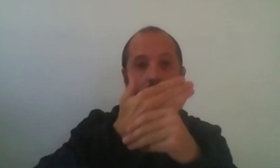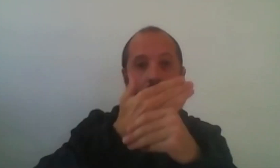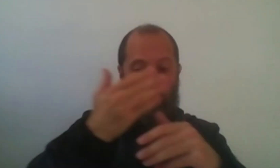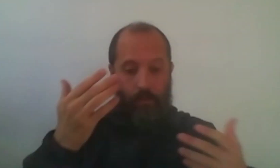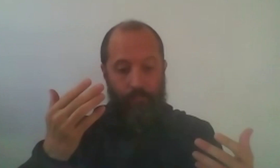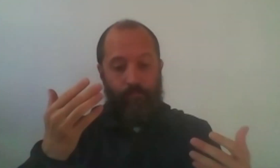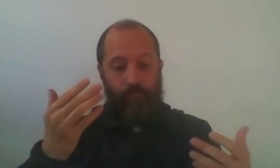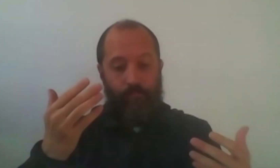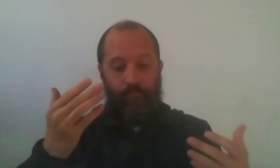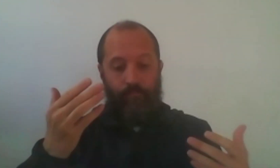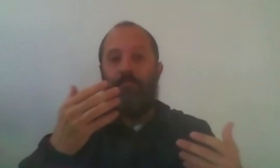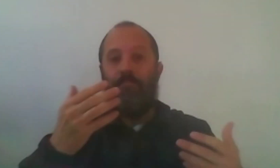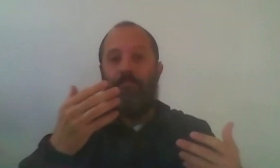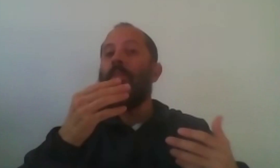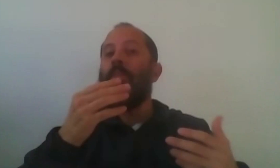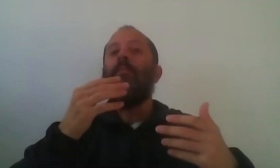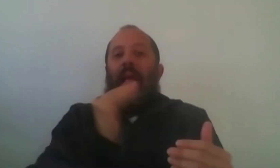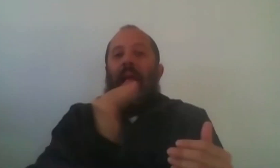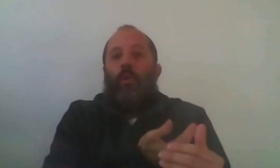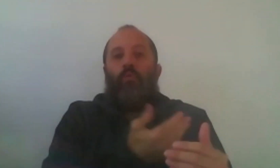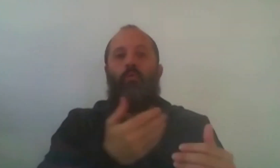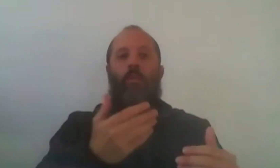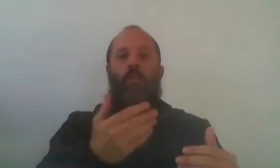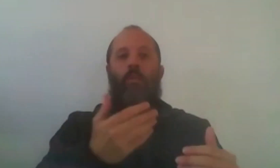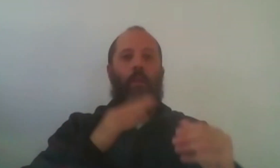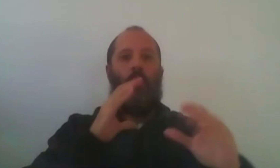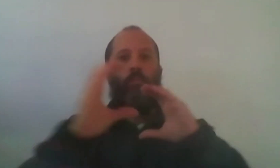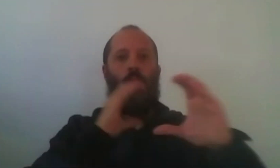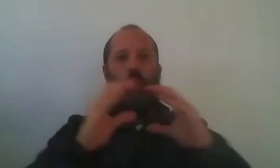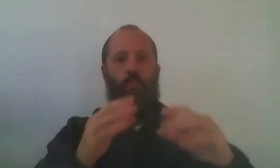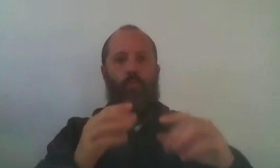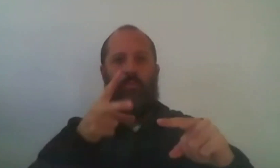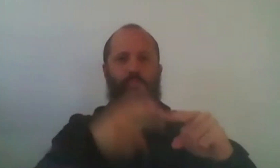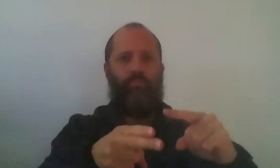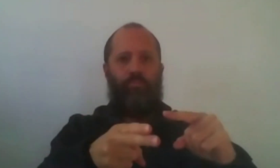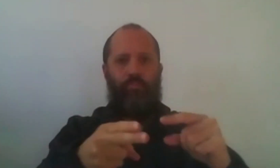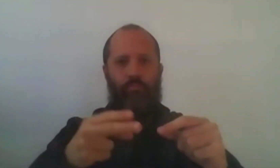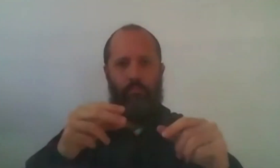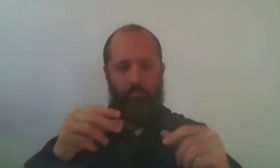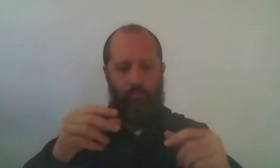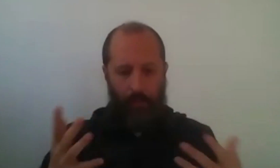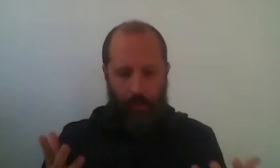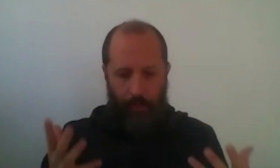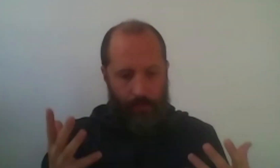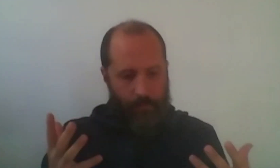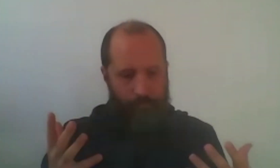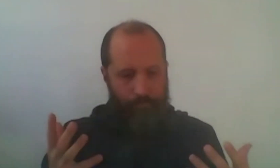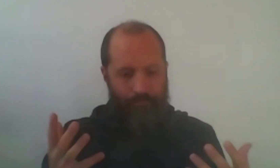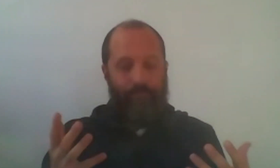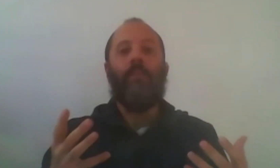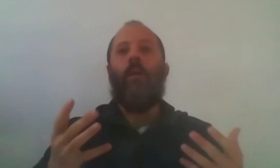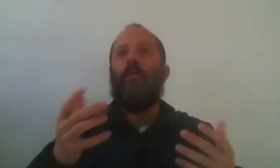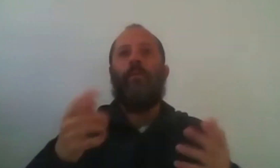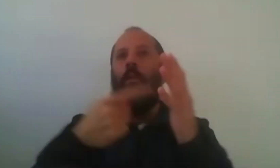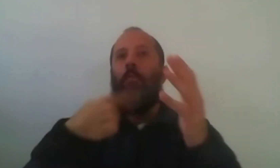politicians interfered with our grammar and our expressions,